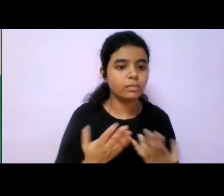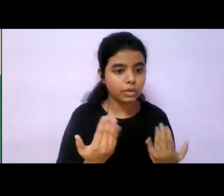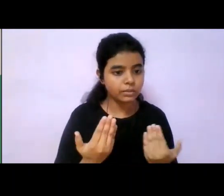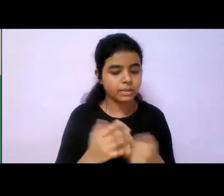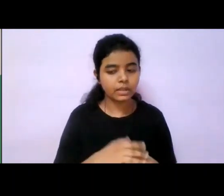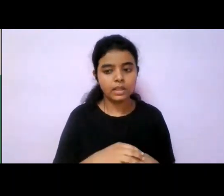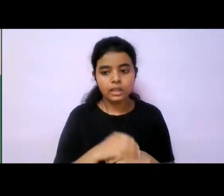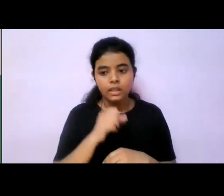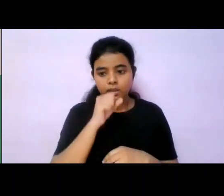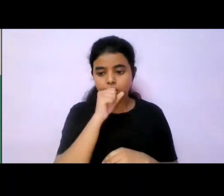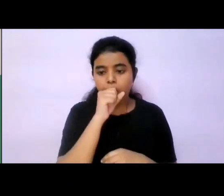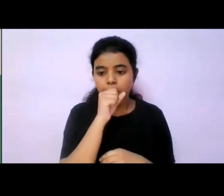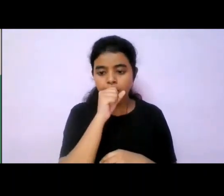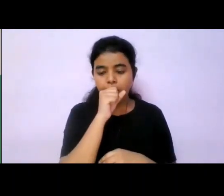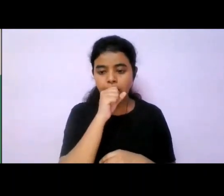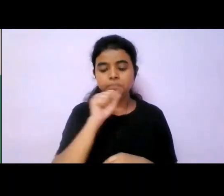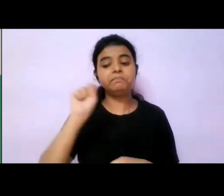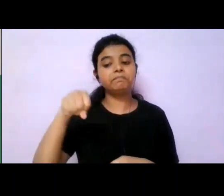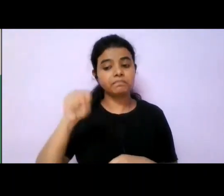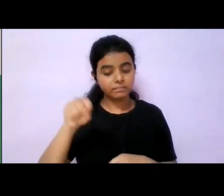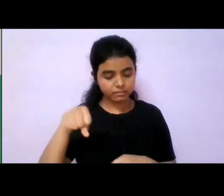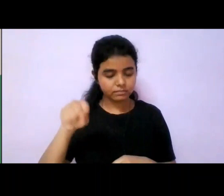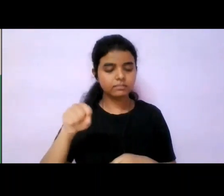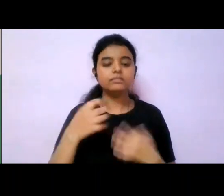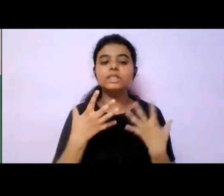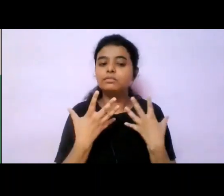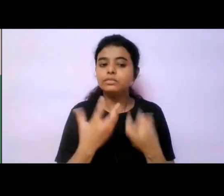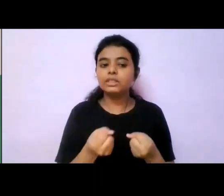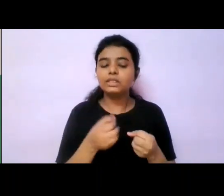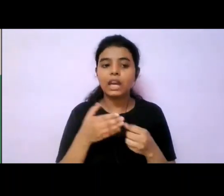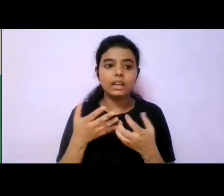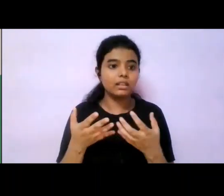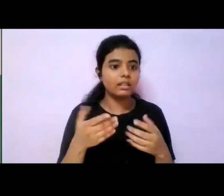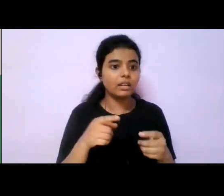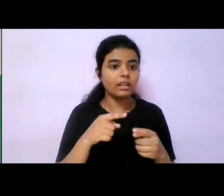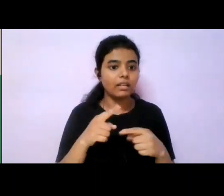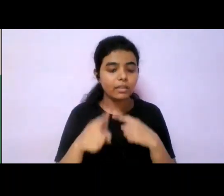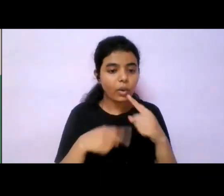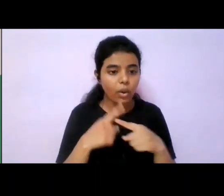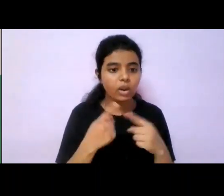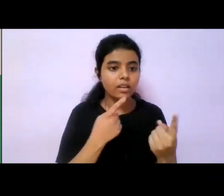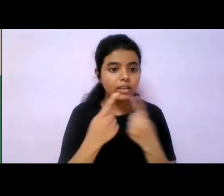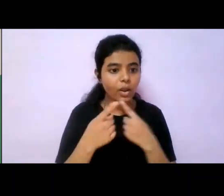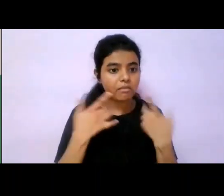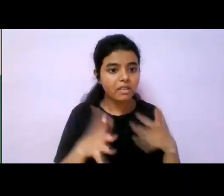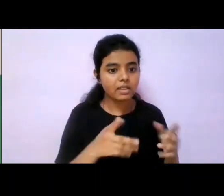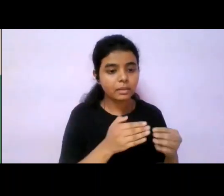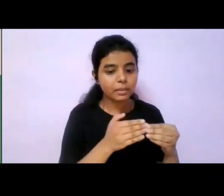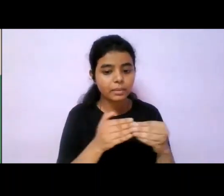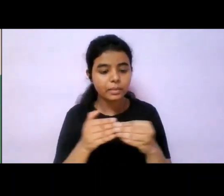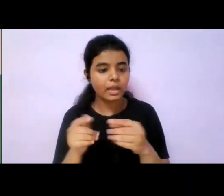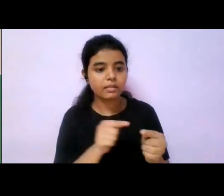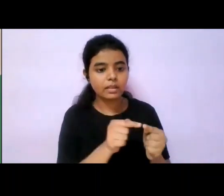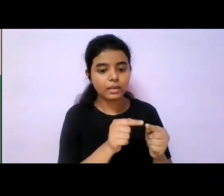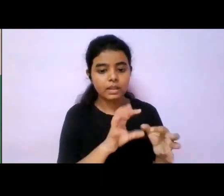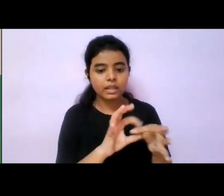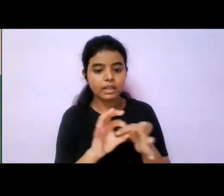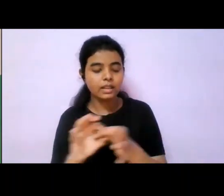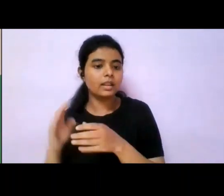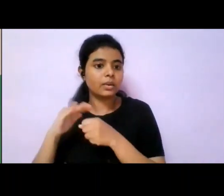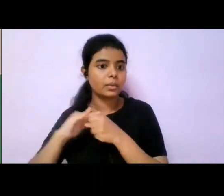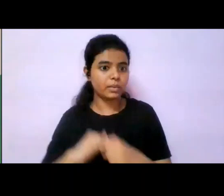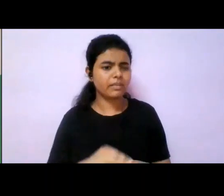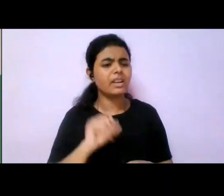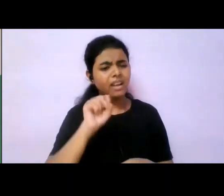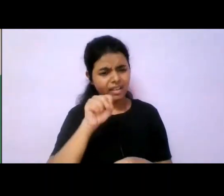Yeah, I think definitely the desire for Botox. I mean, I'm being flippant. Yeah, I mean, I think there are some desires,